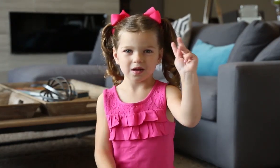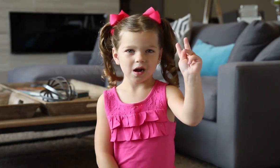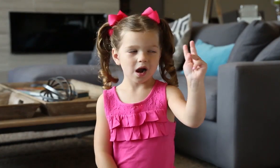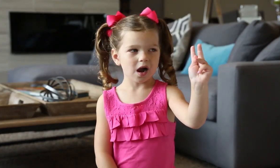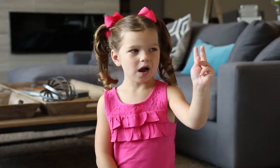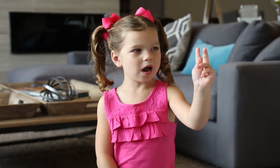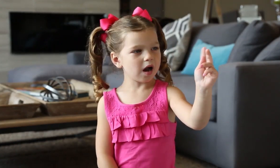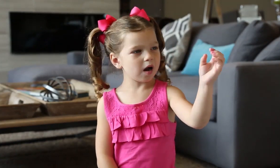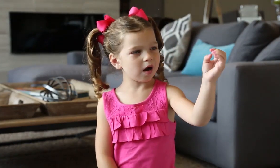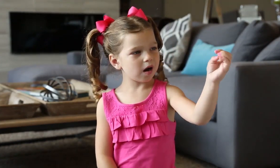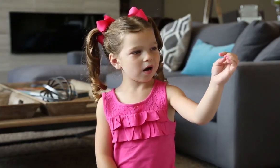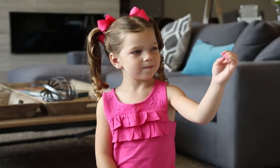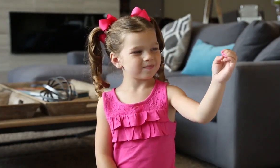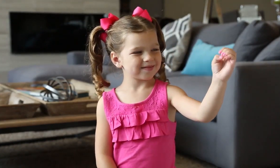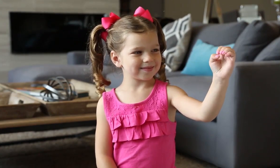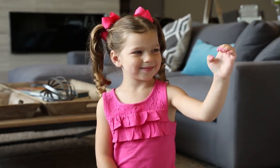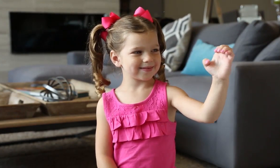Me name Cobell.